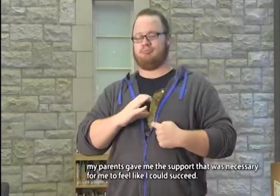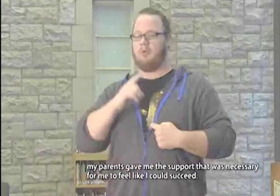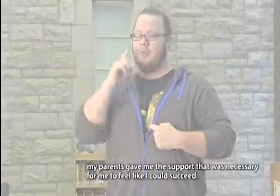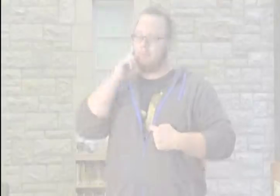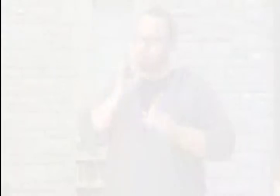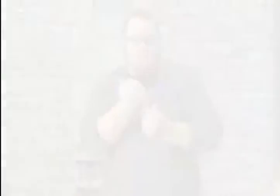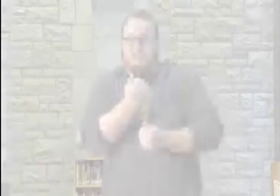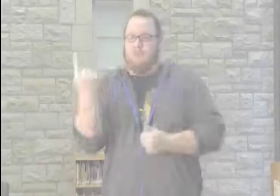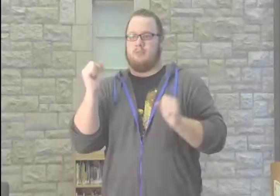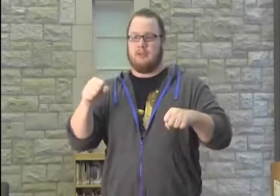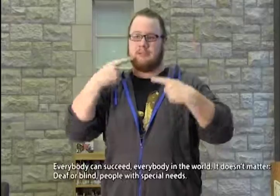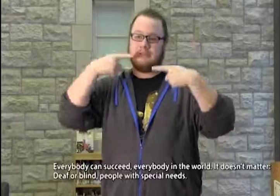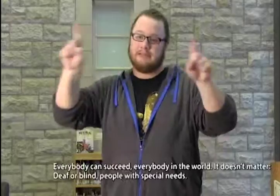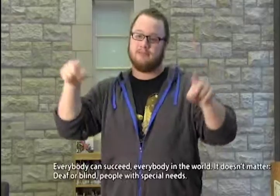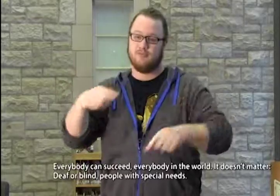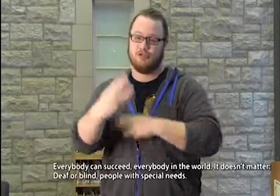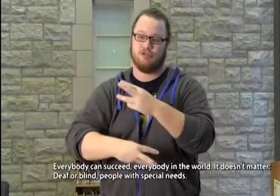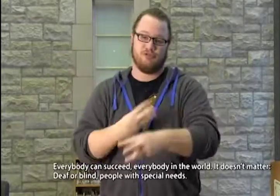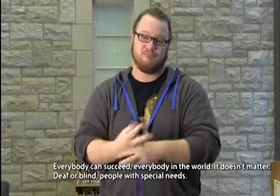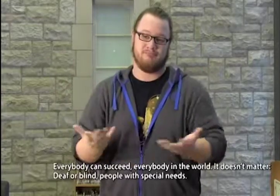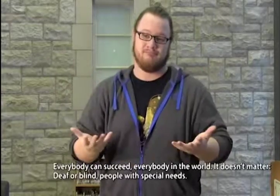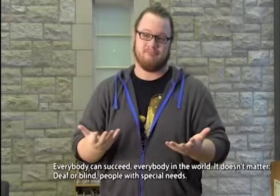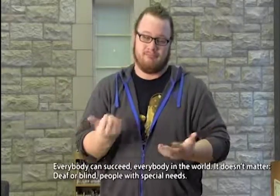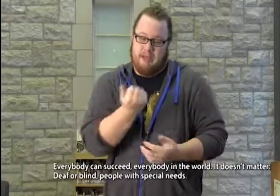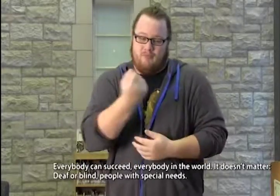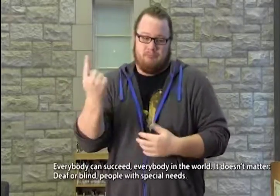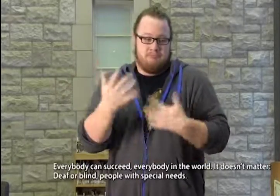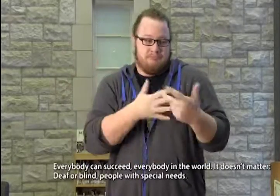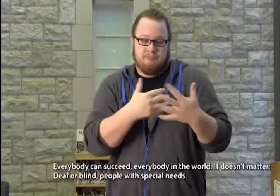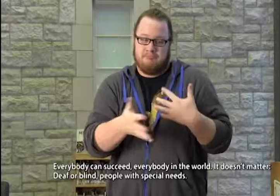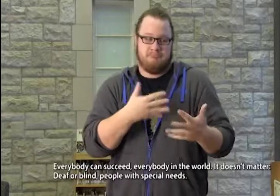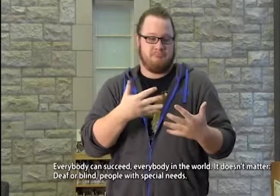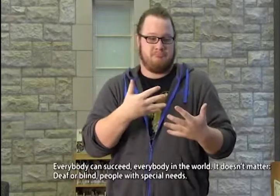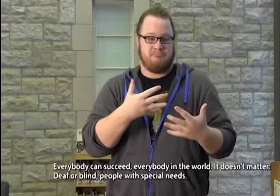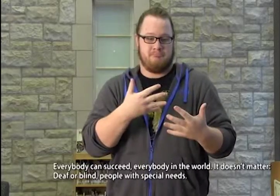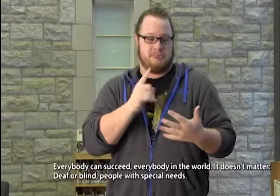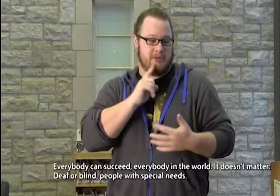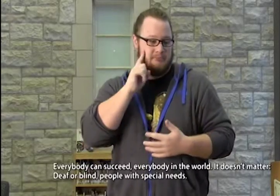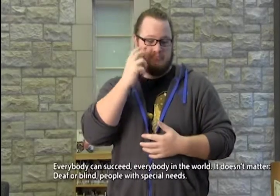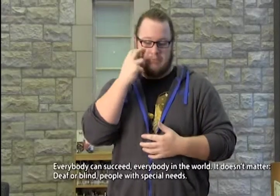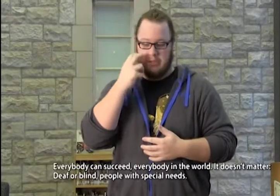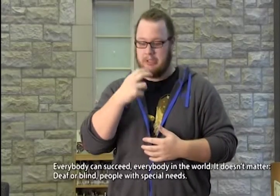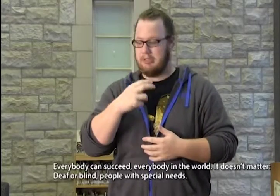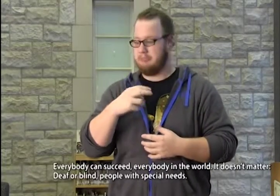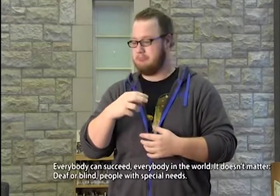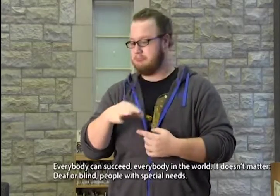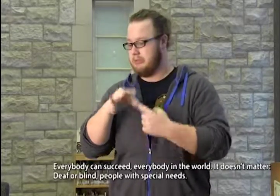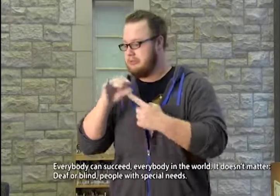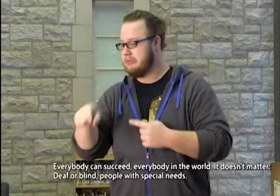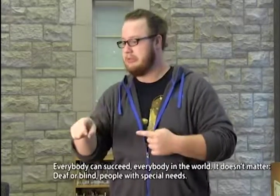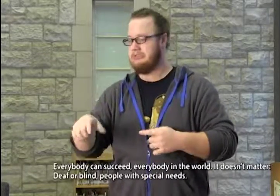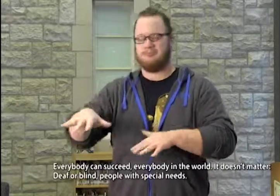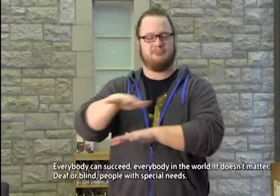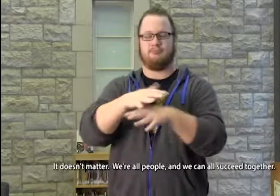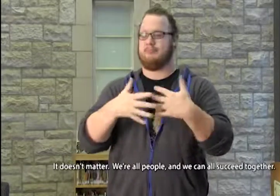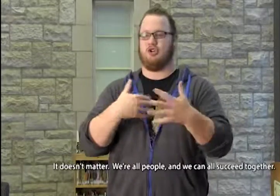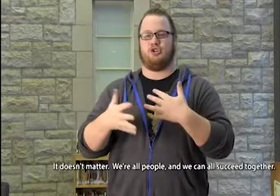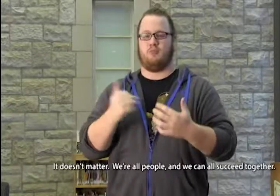succeed. And everybody can succeed. Everybody in the world. It doesn't matter. Deaf or blind, people with special needs, it